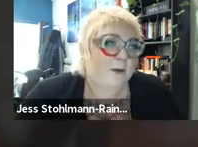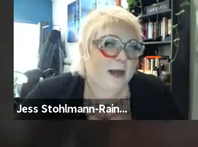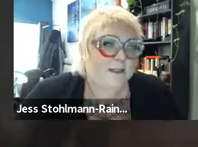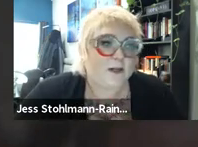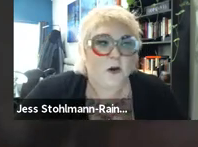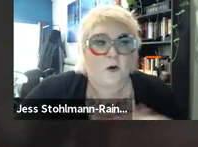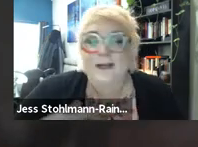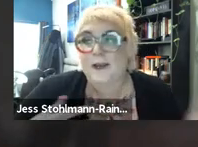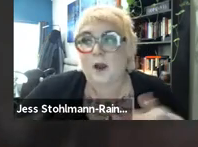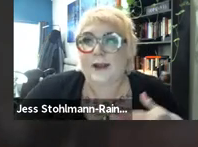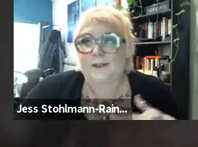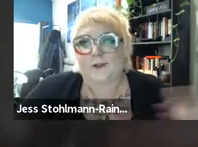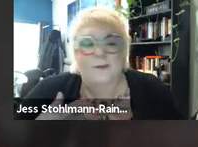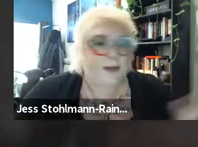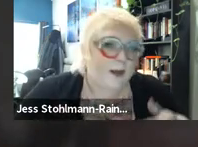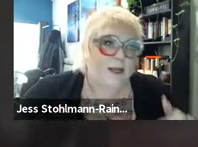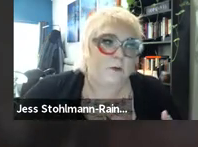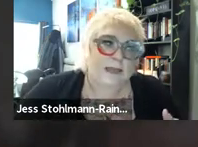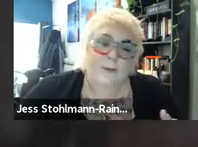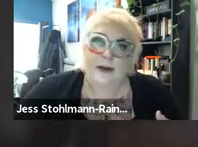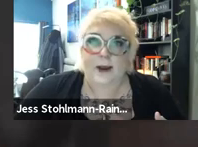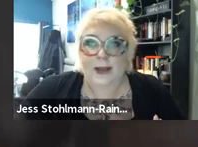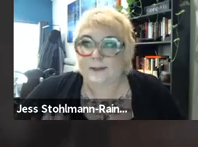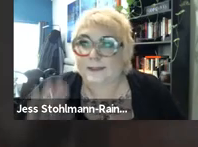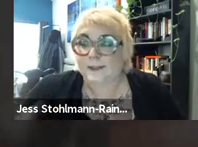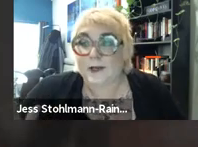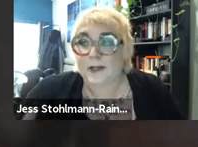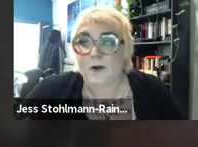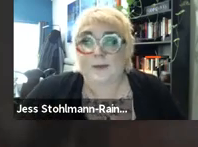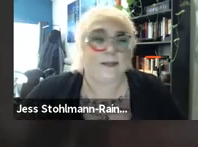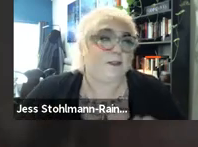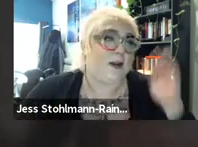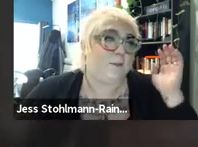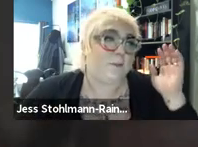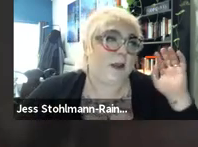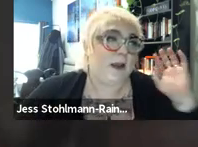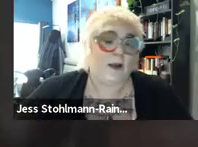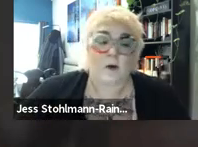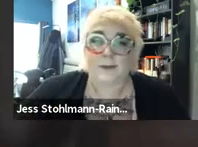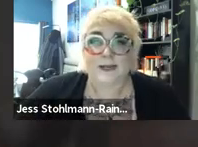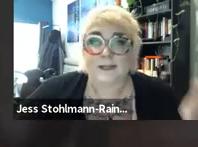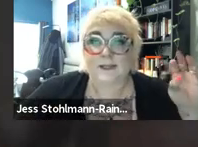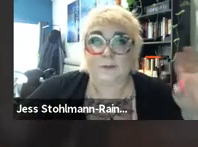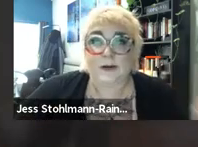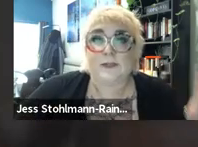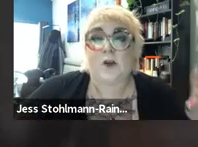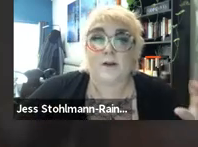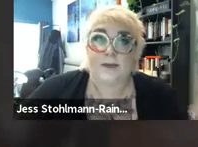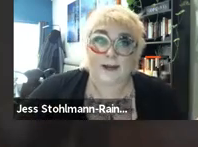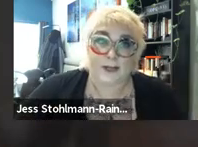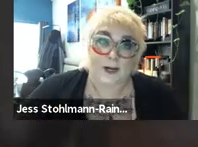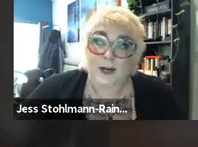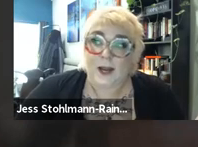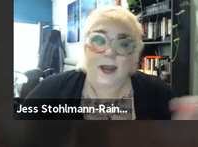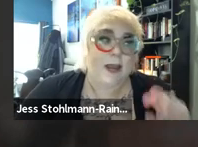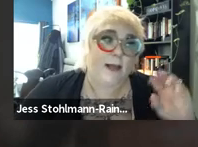could be repressed or it can go mainstream and i think what's happening right now is it's certainly going mainstream co-optation is a pretty strong